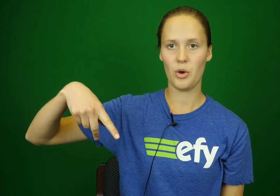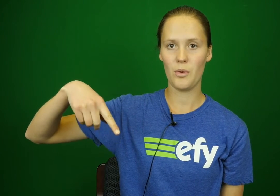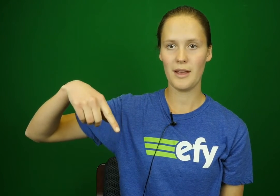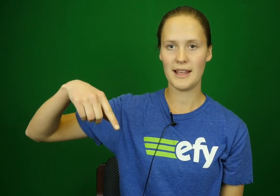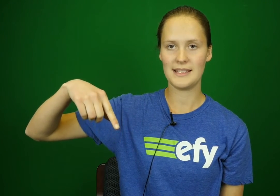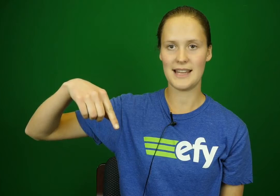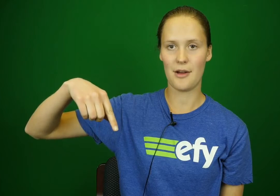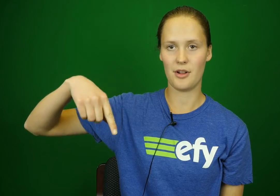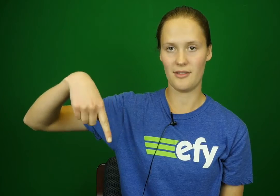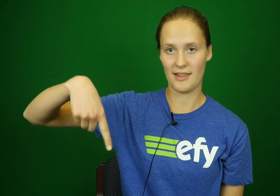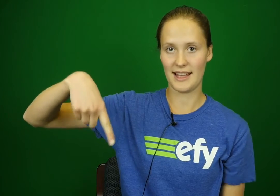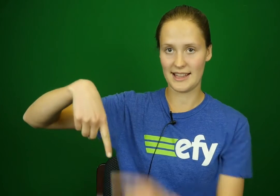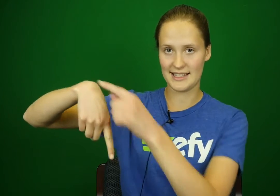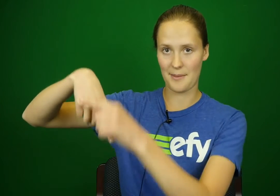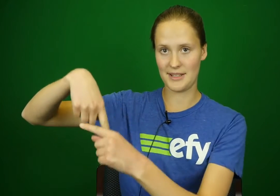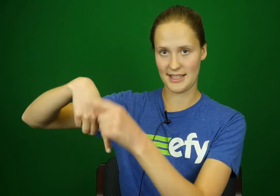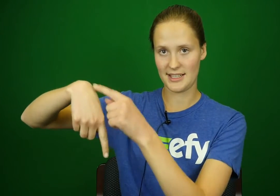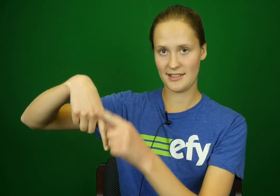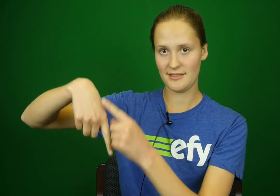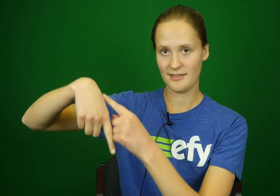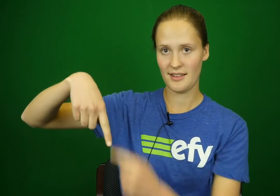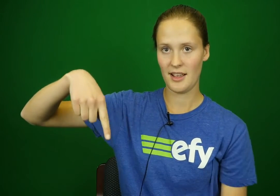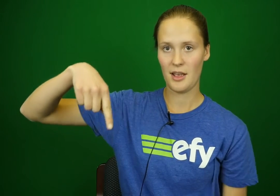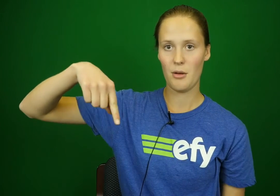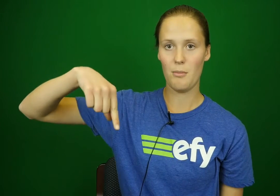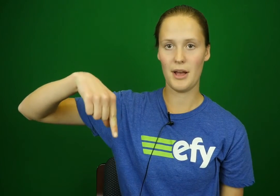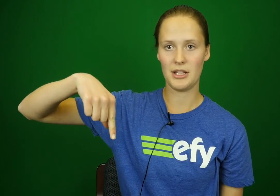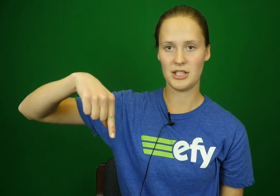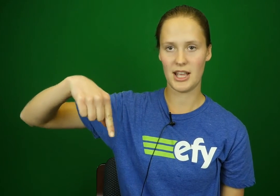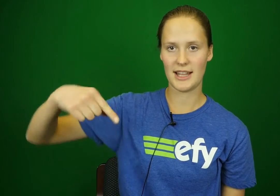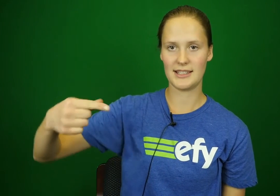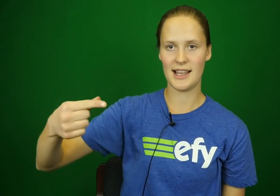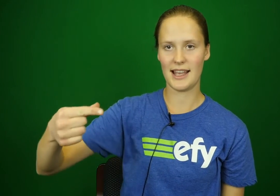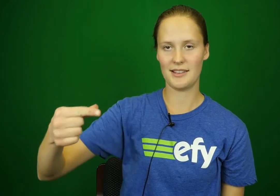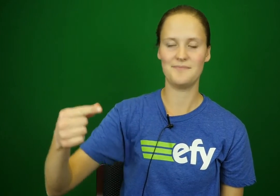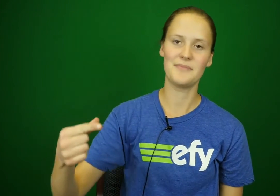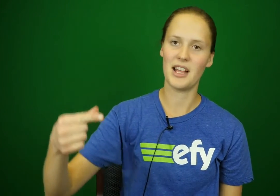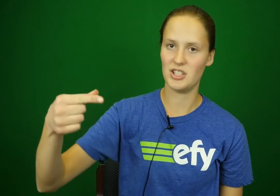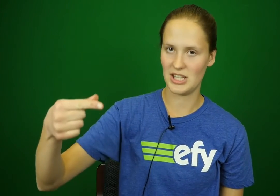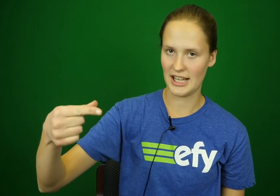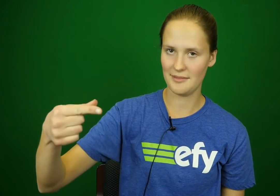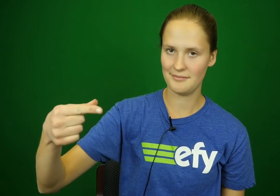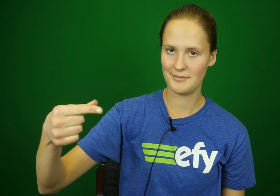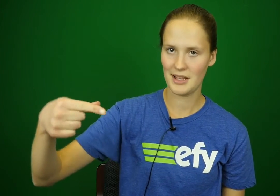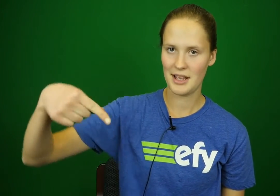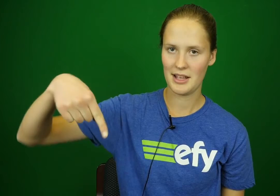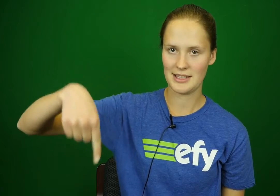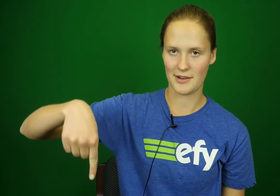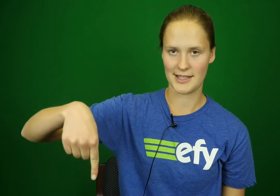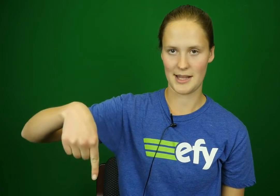Q is down like in the same position, but it's like a G down in the same